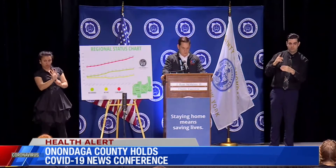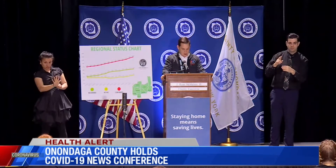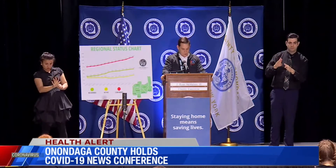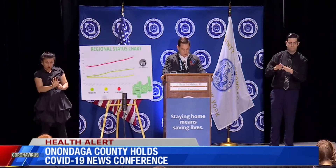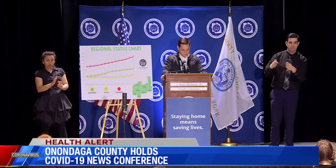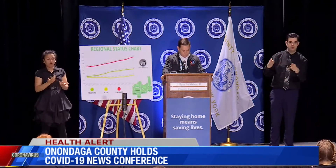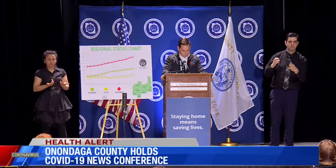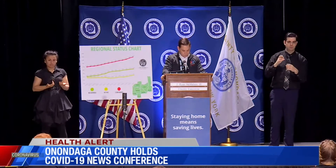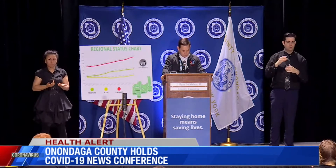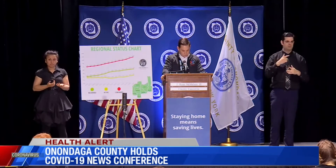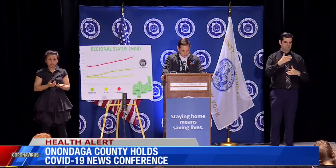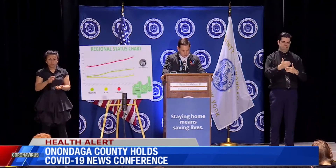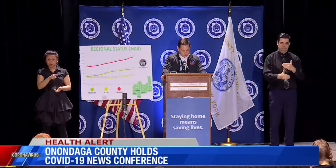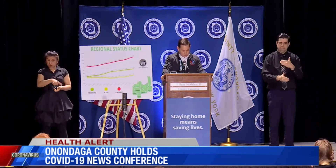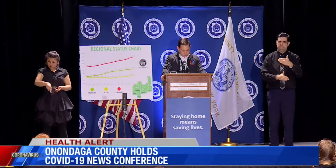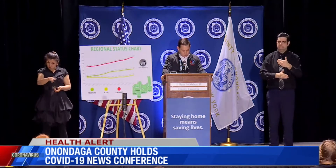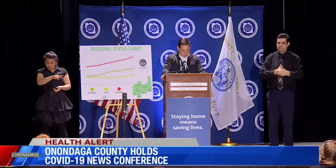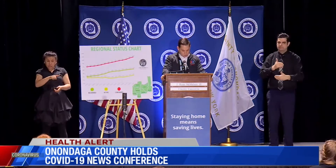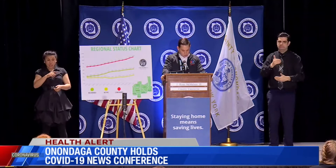and their families.